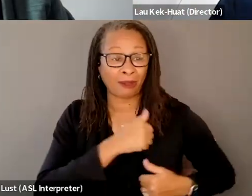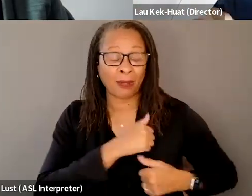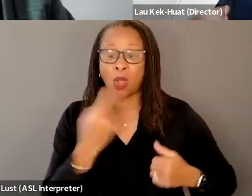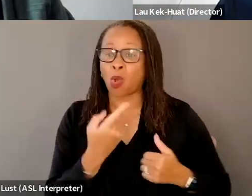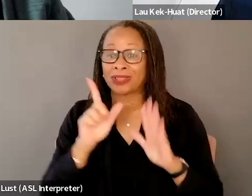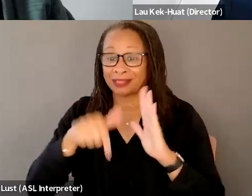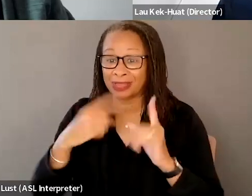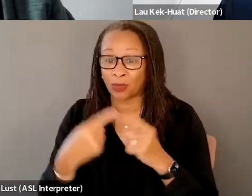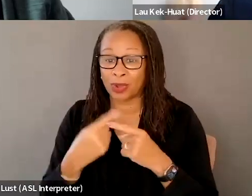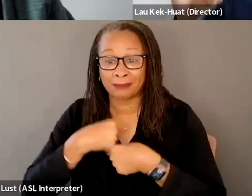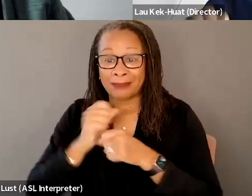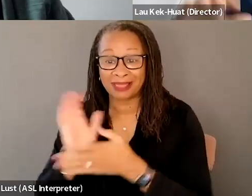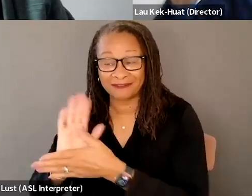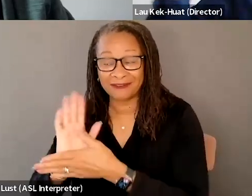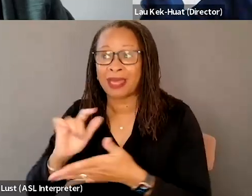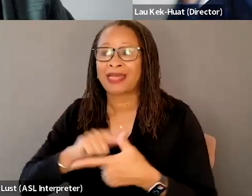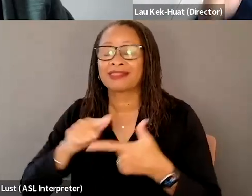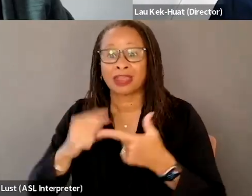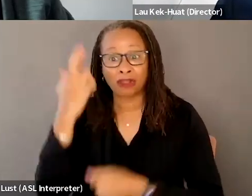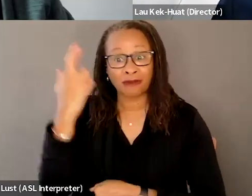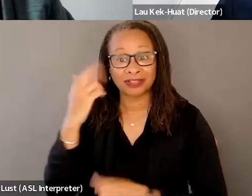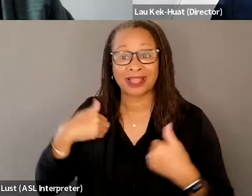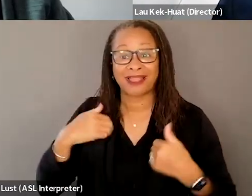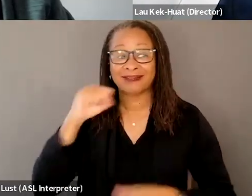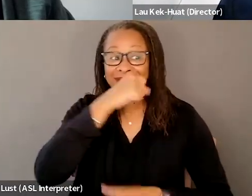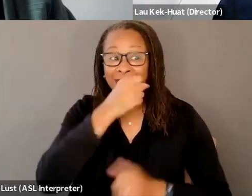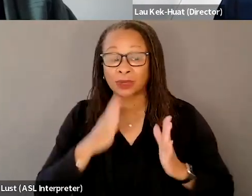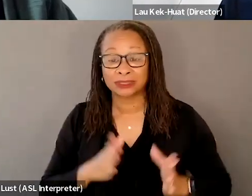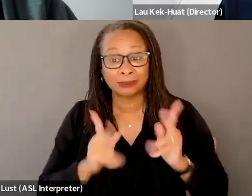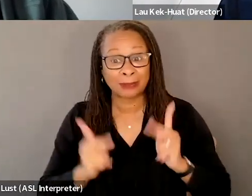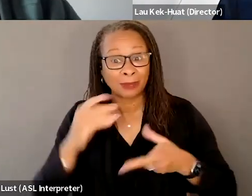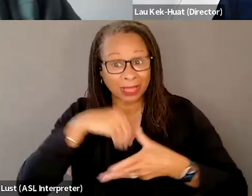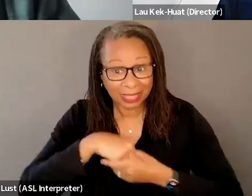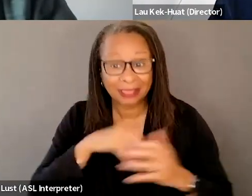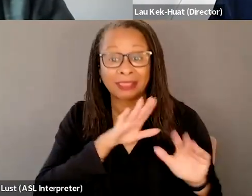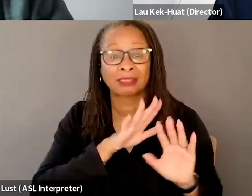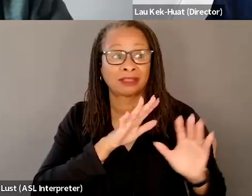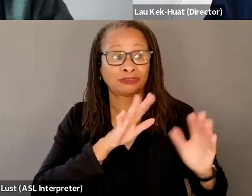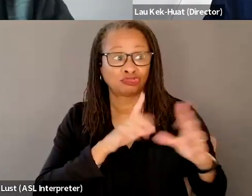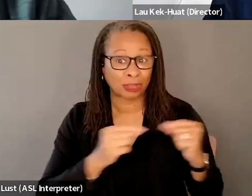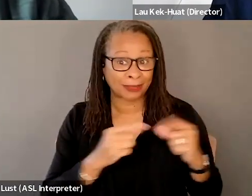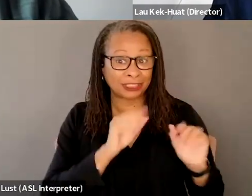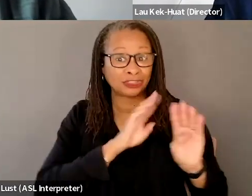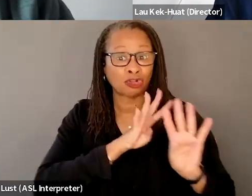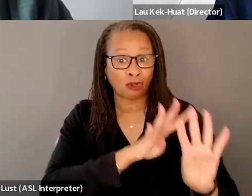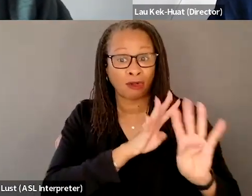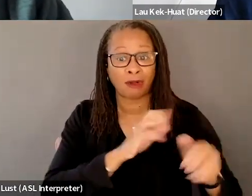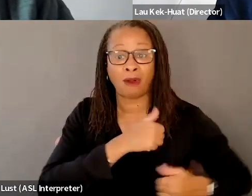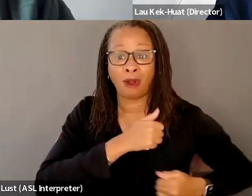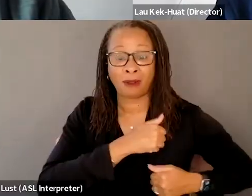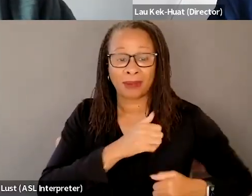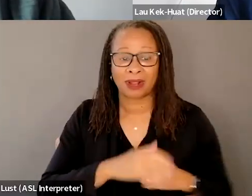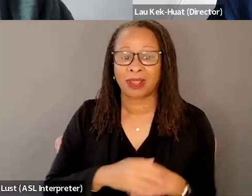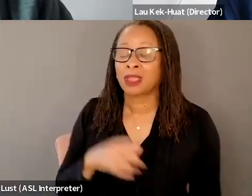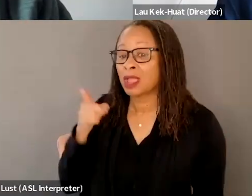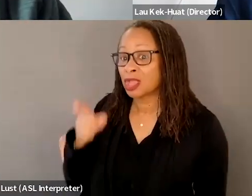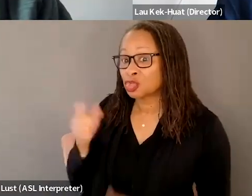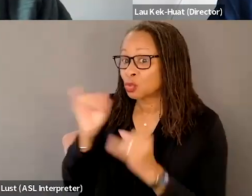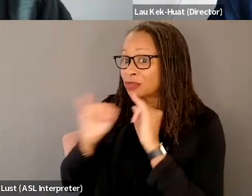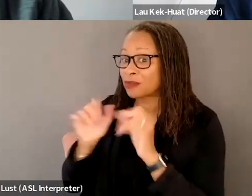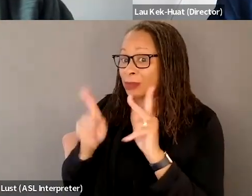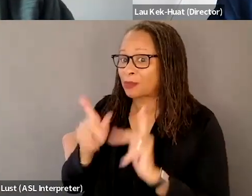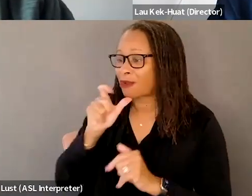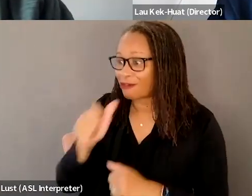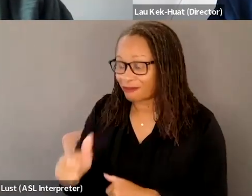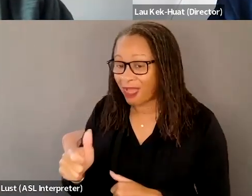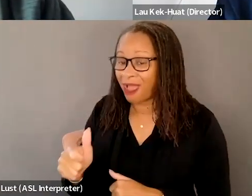film, then I realized there are Taiwanese in the army. And you also interviewed some non-Chinese in Malaysia. There was somebody